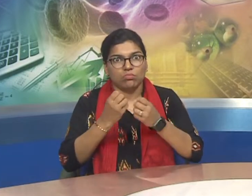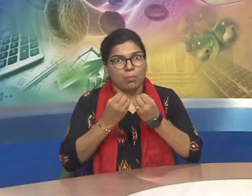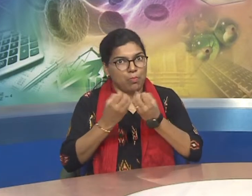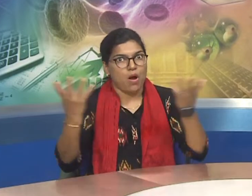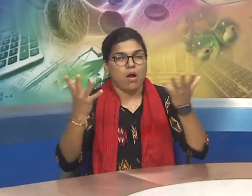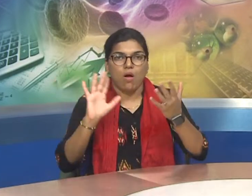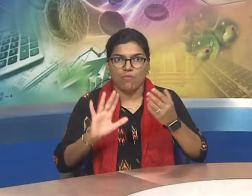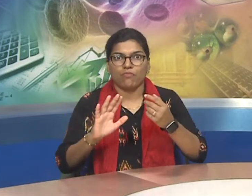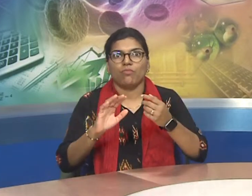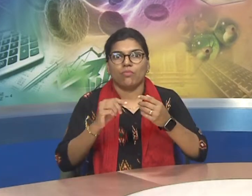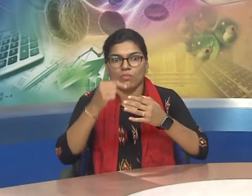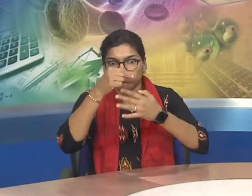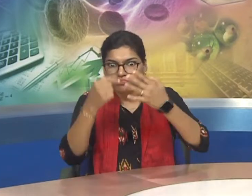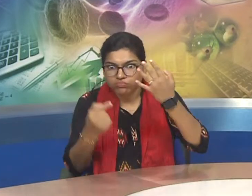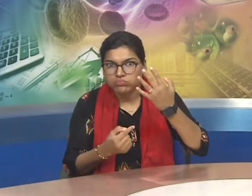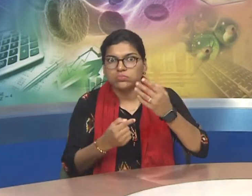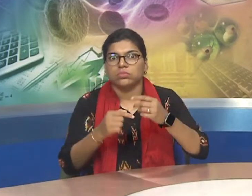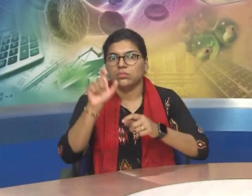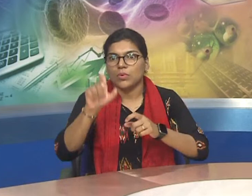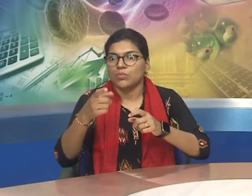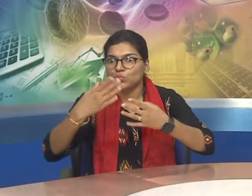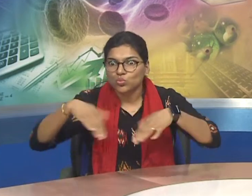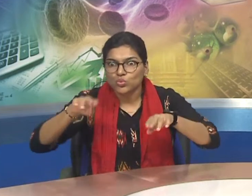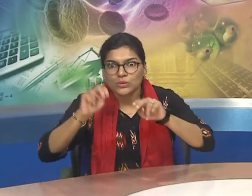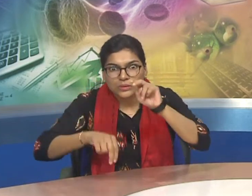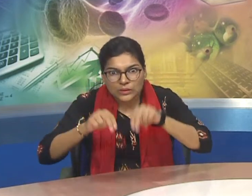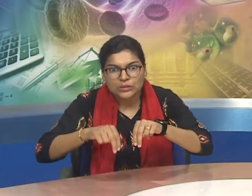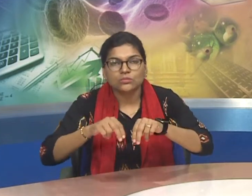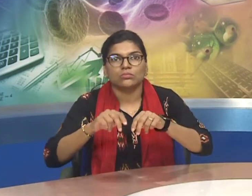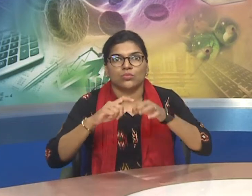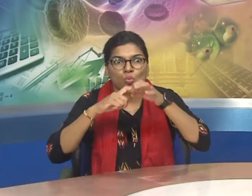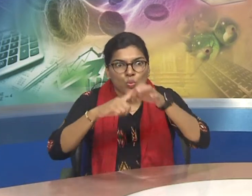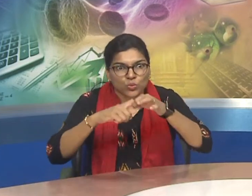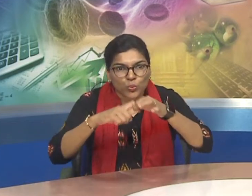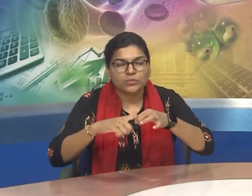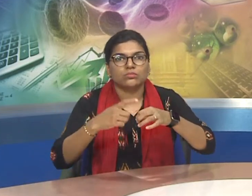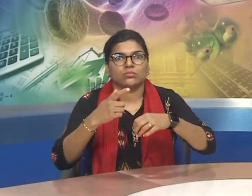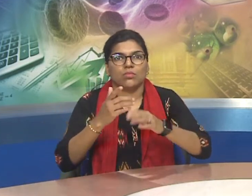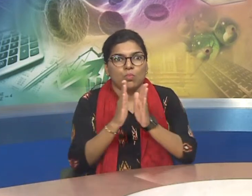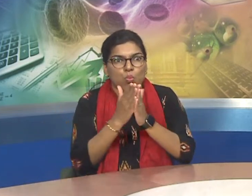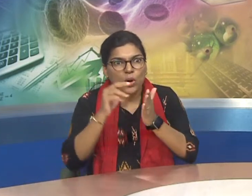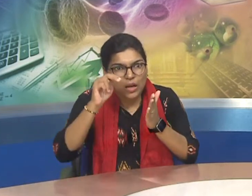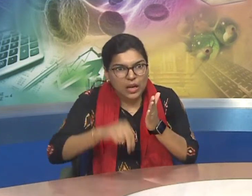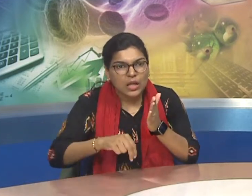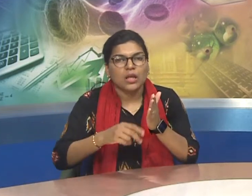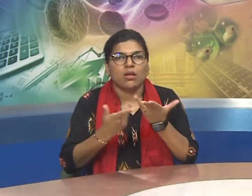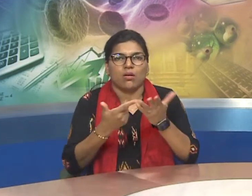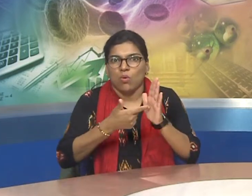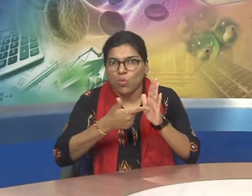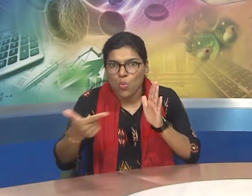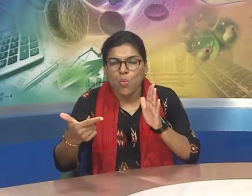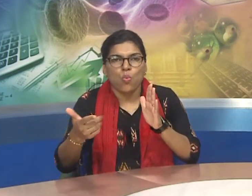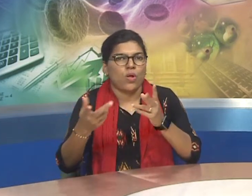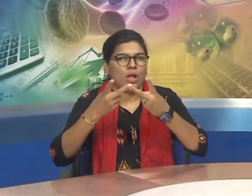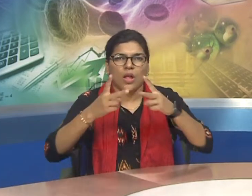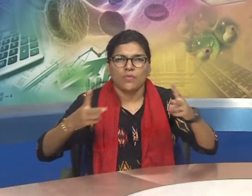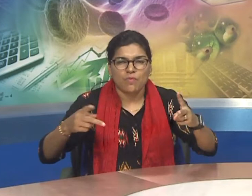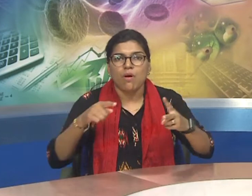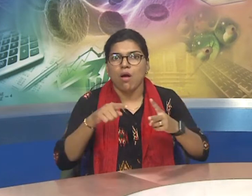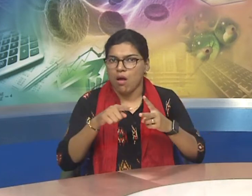now. We will discuss it in points and understand the basic need and purpose of library